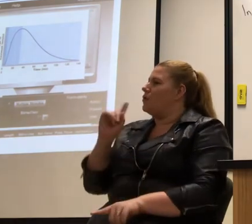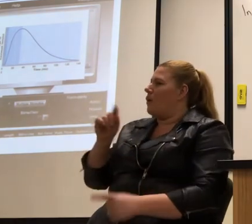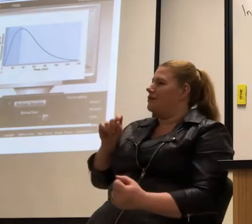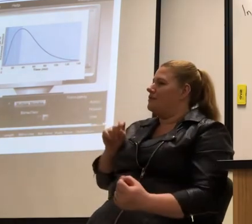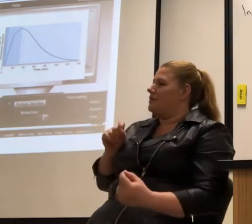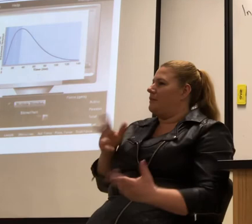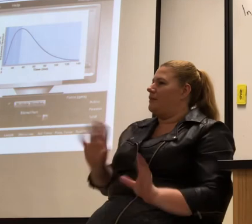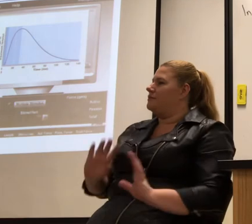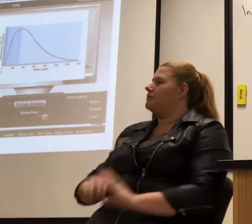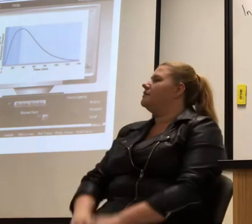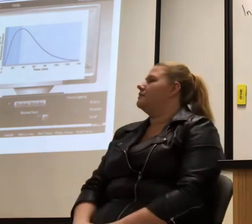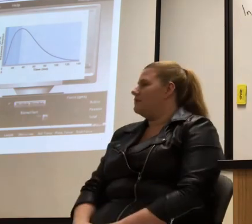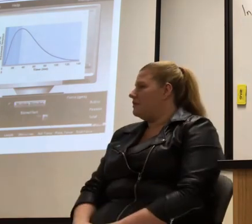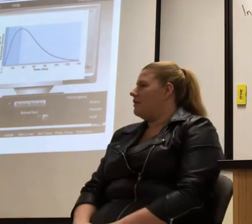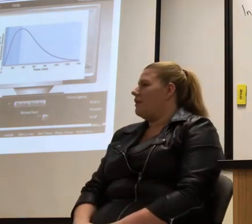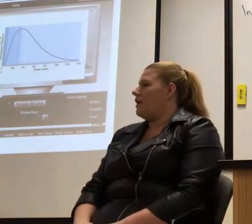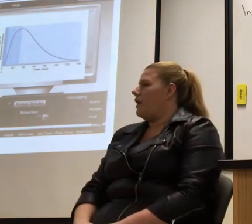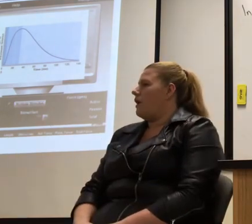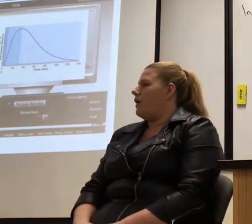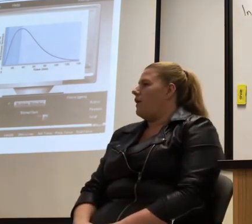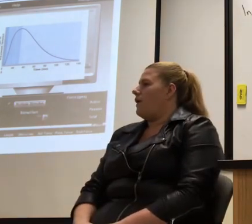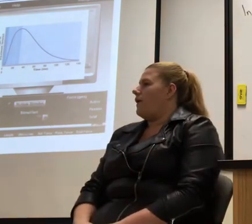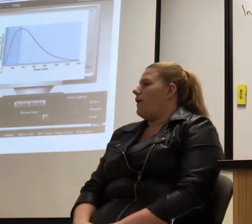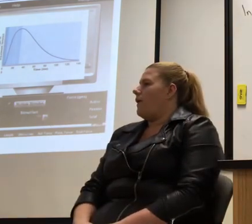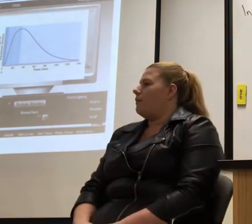A response